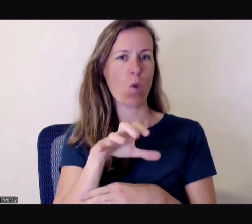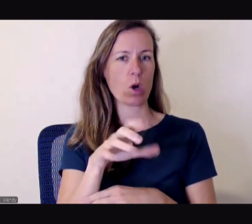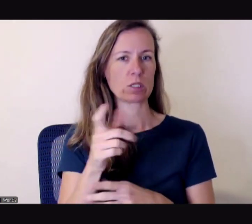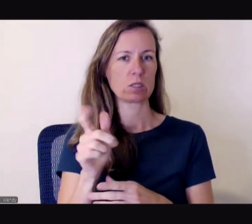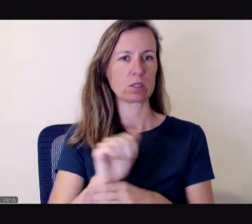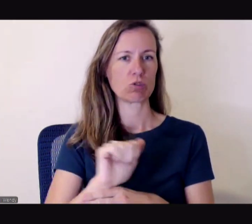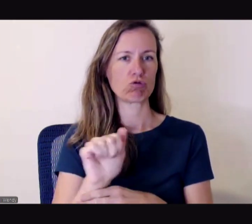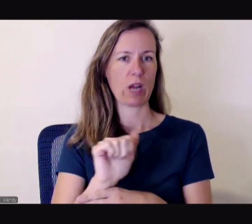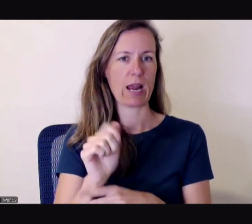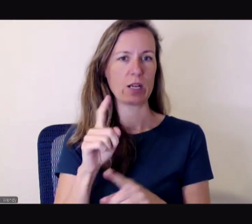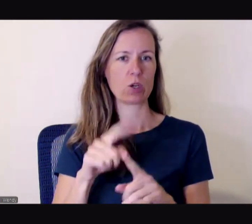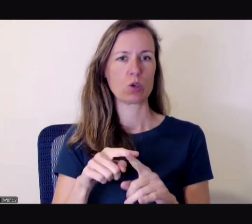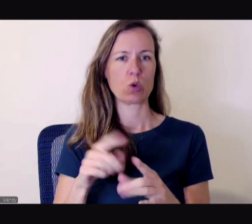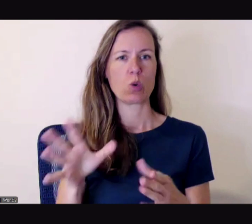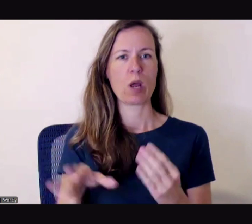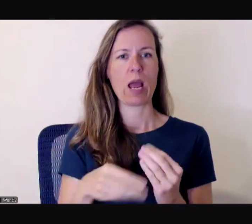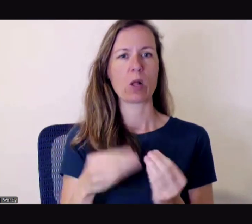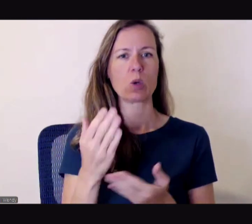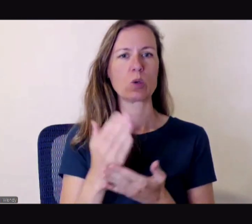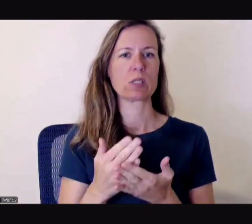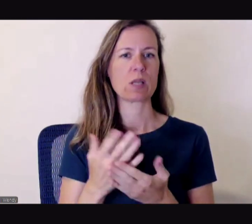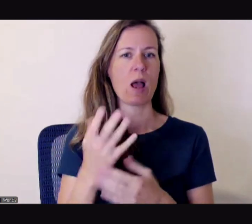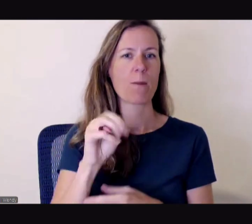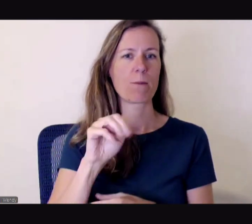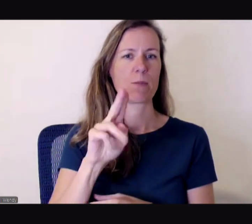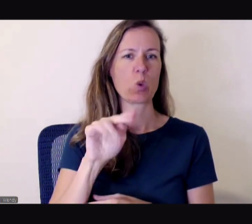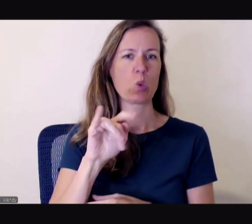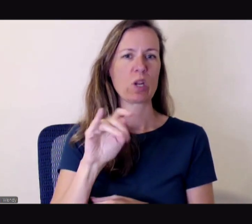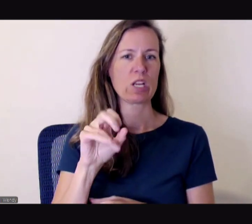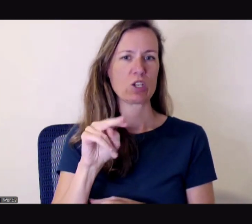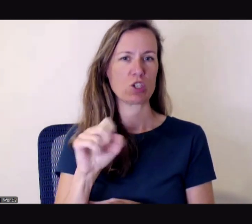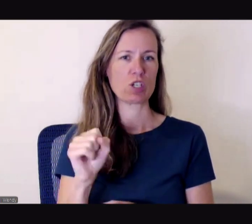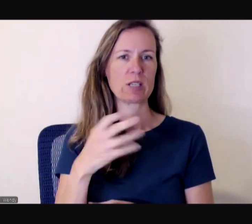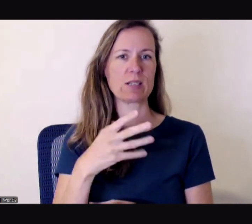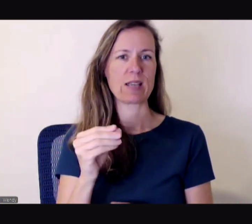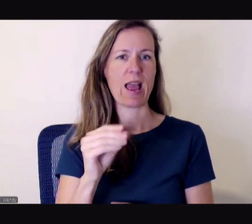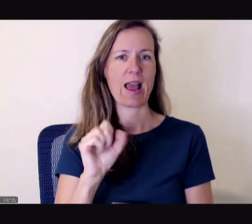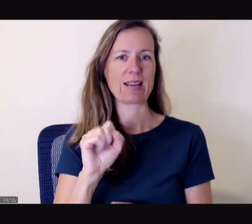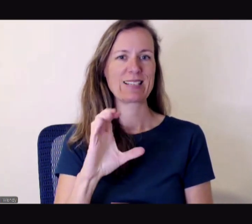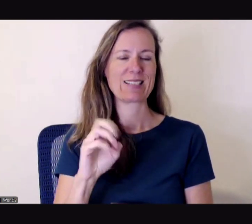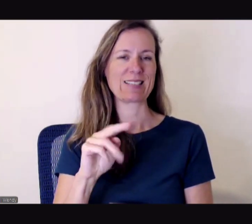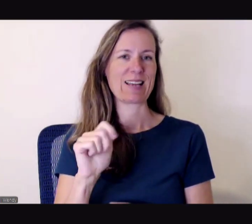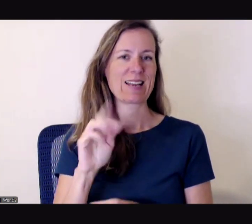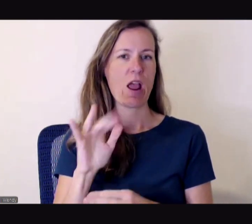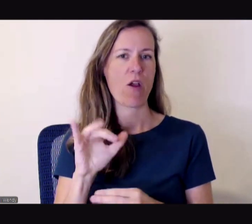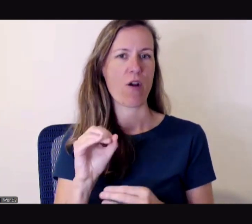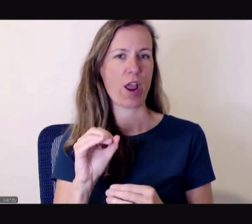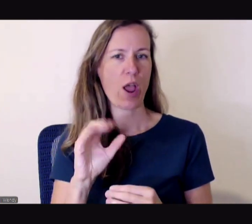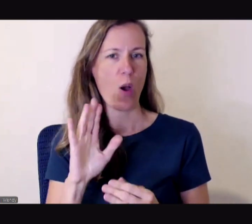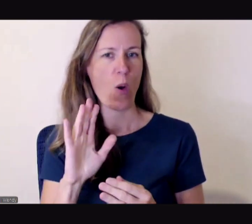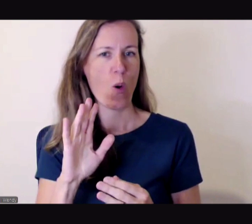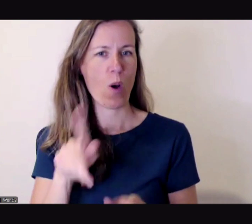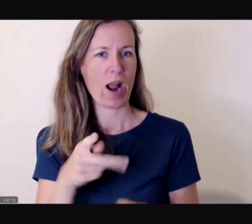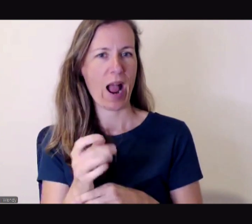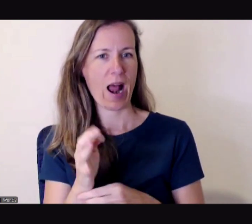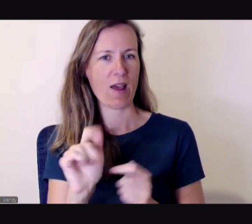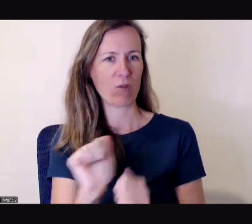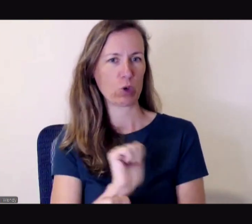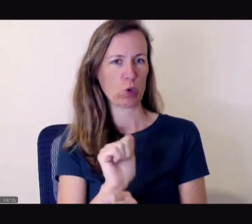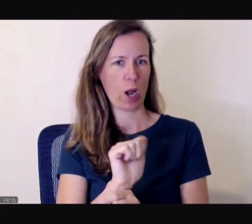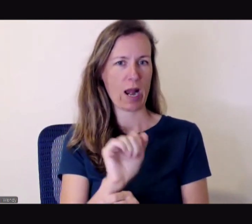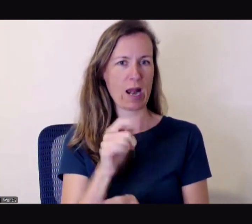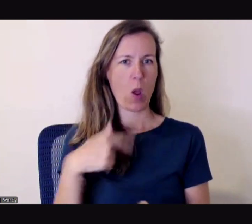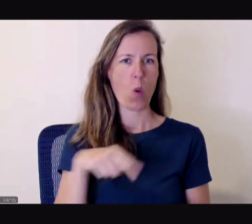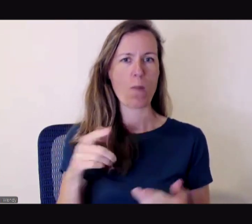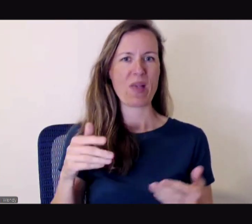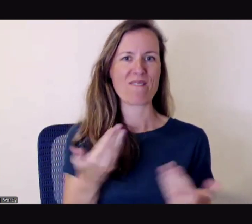to participate and attend if you're so inclined or interested. If you could imagine, it's similar